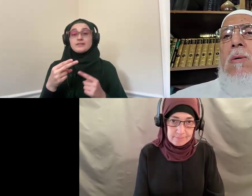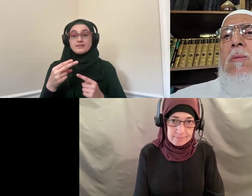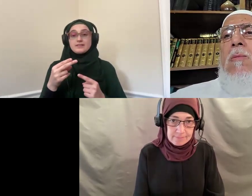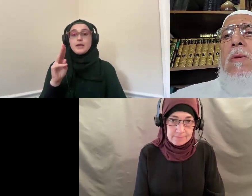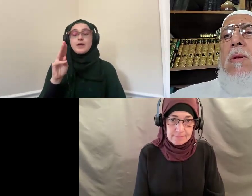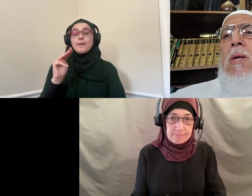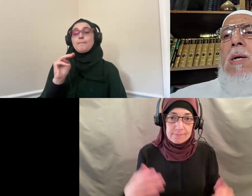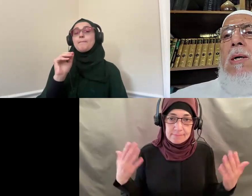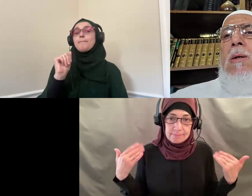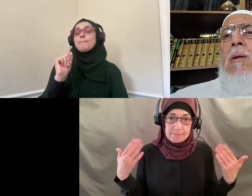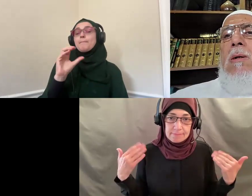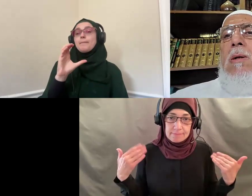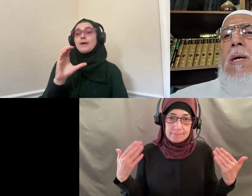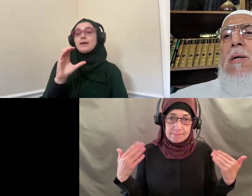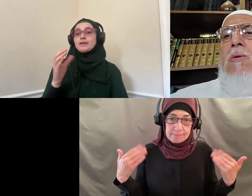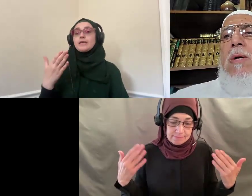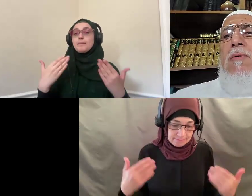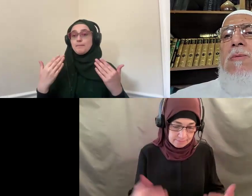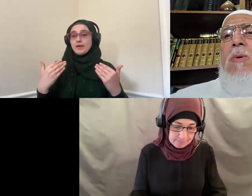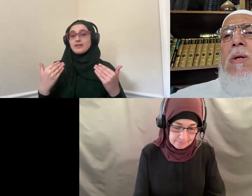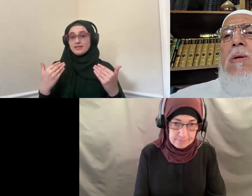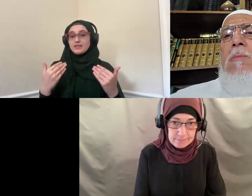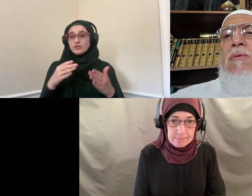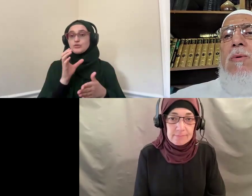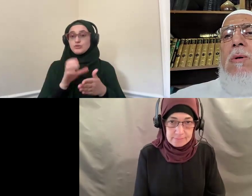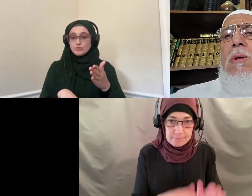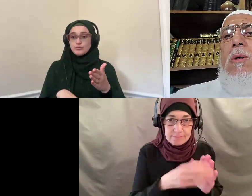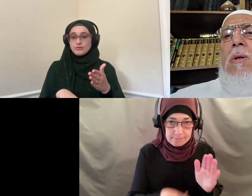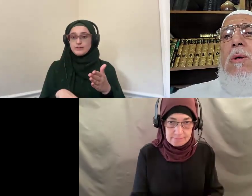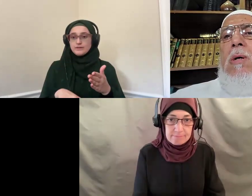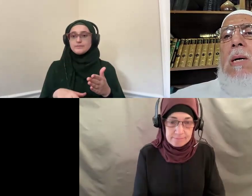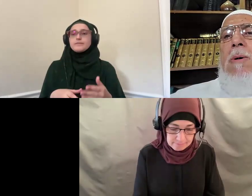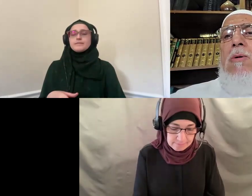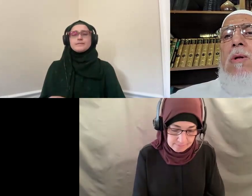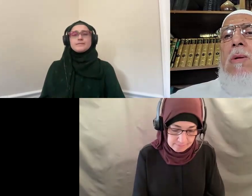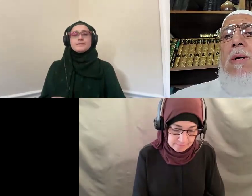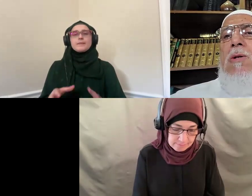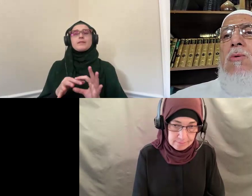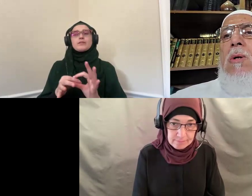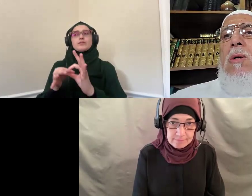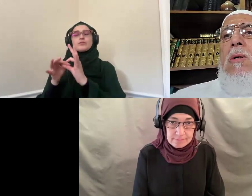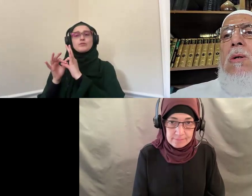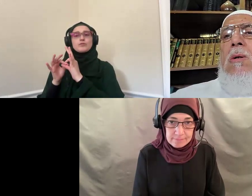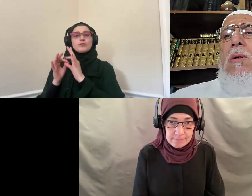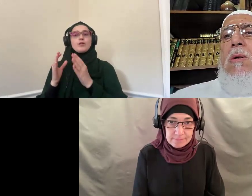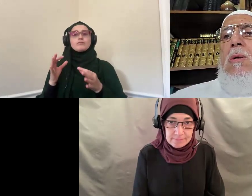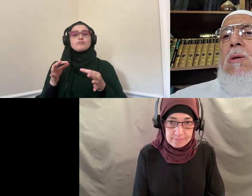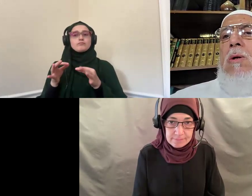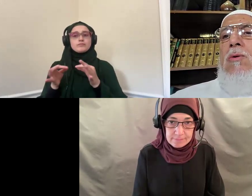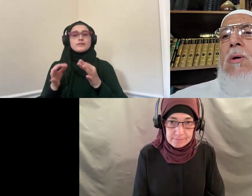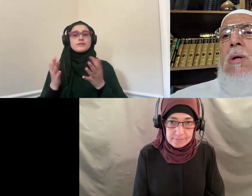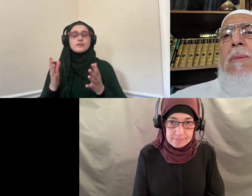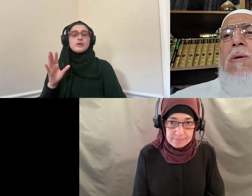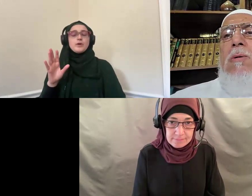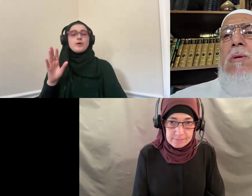surah, and as we have spoken before about the Makki surah,